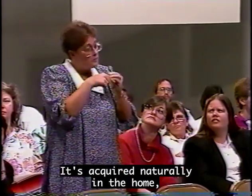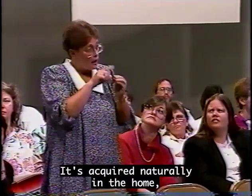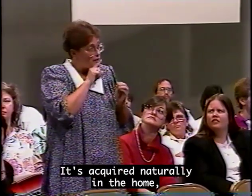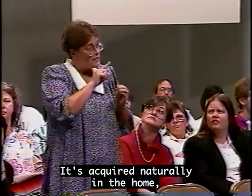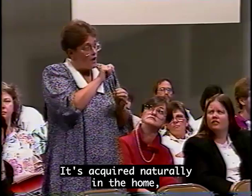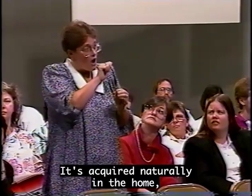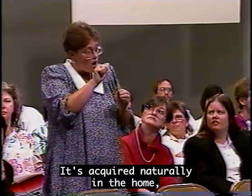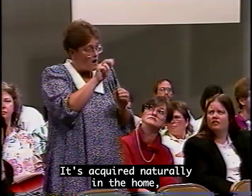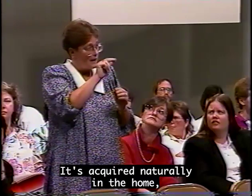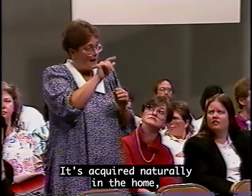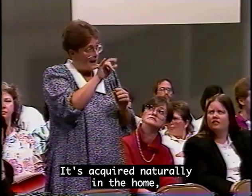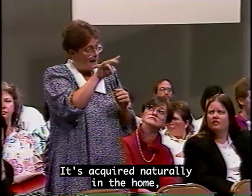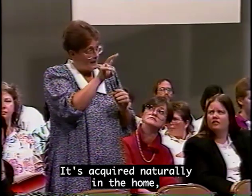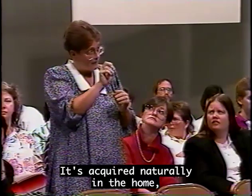it's acquired naturally in the home.